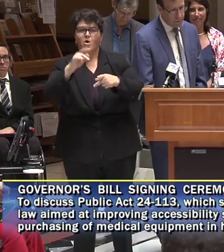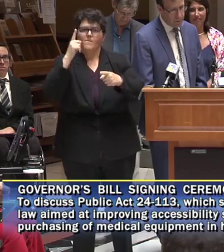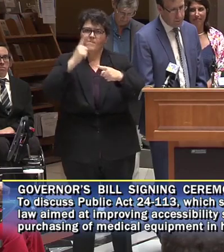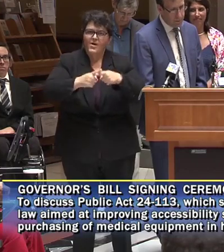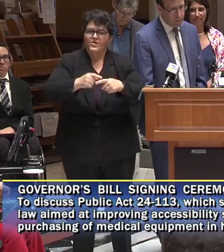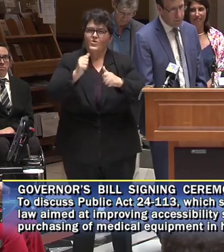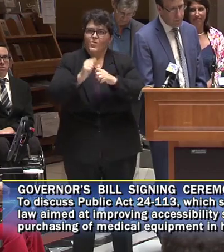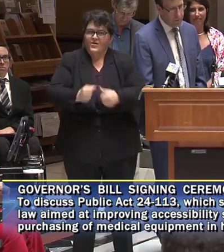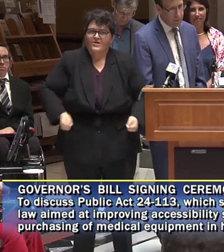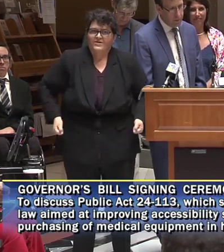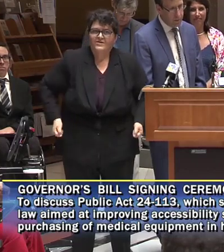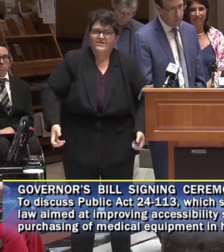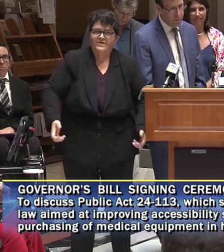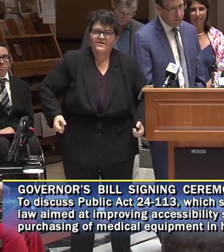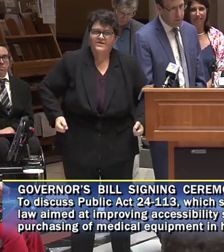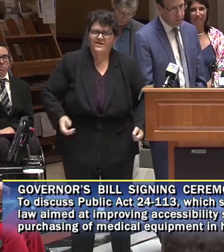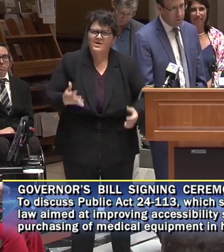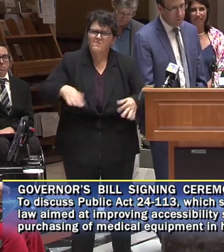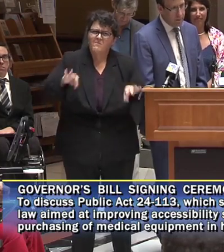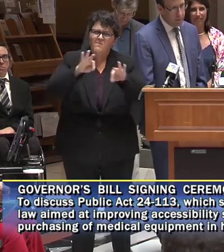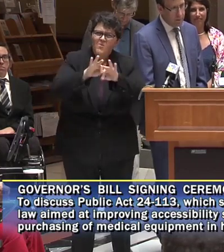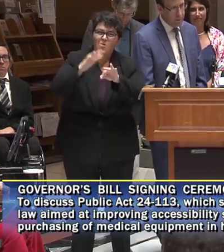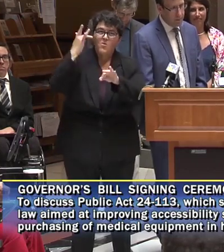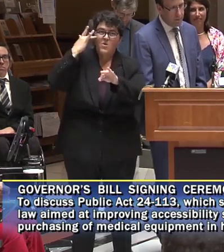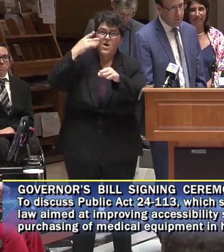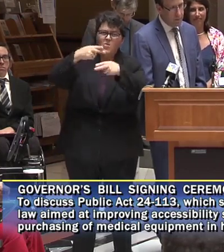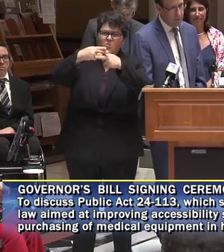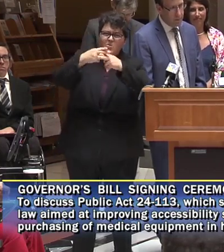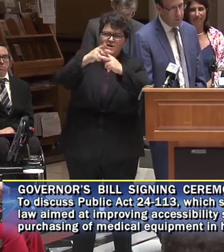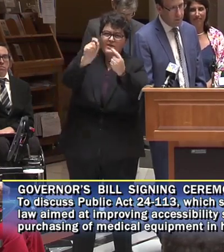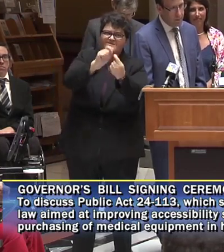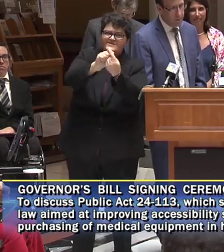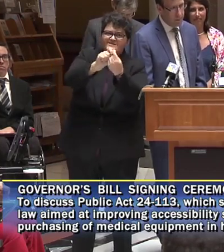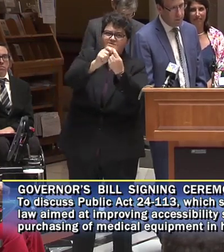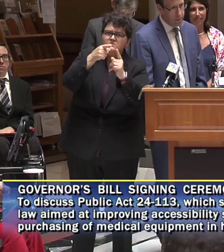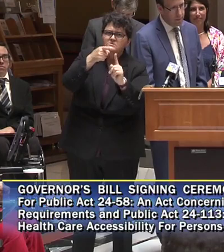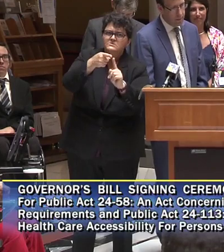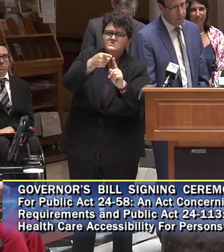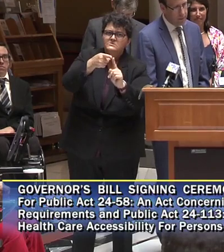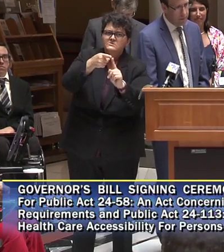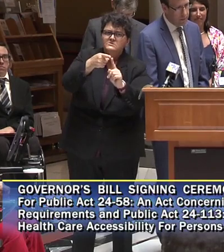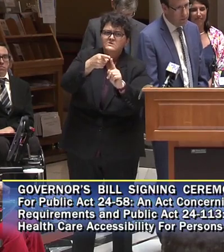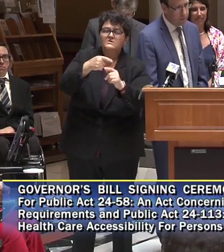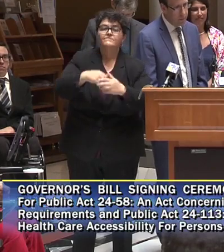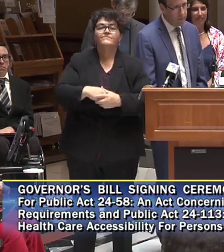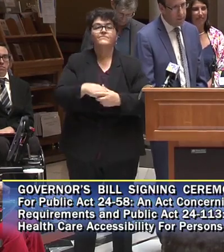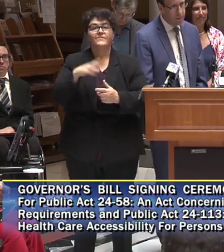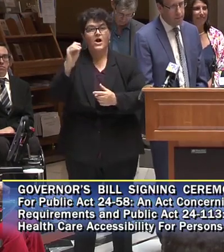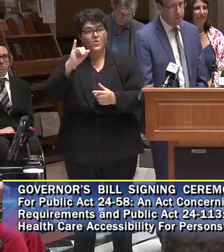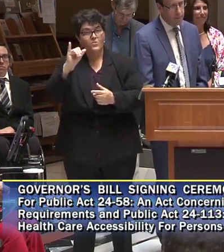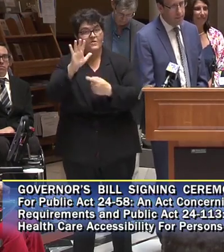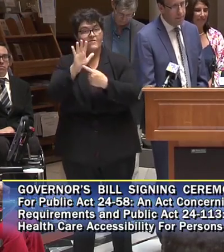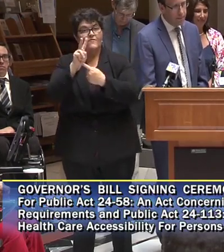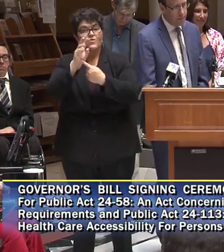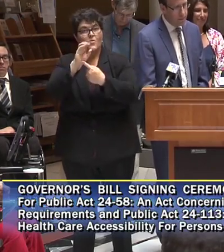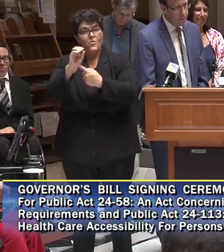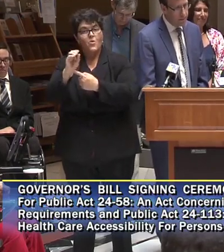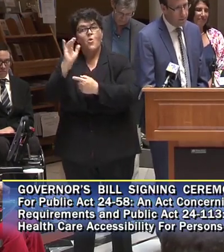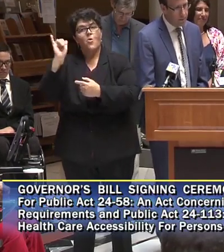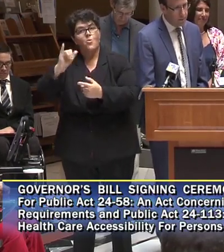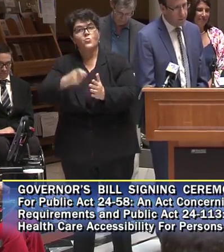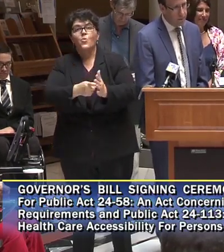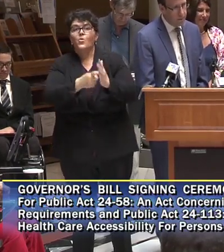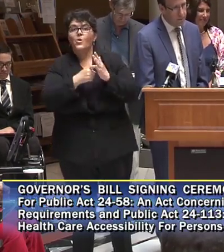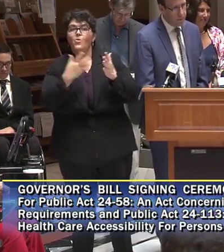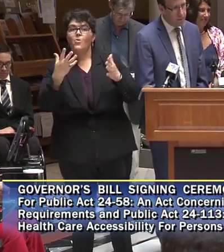is so important to a person's health to know how much you weigh. Finally, 5200 will require large medical facilities